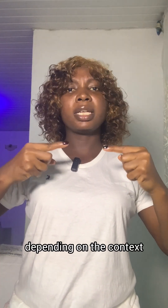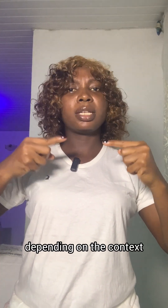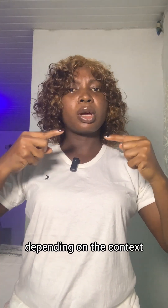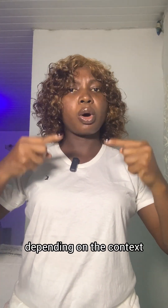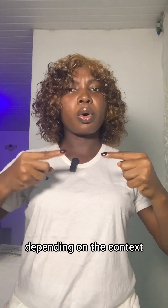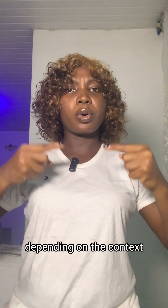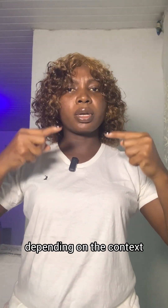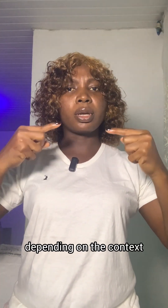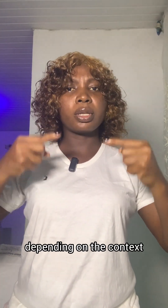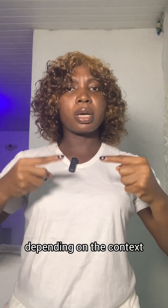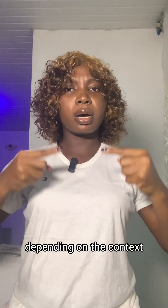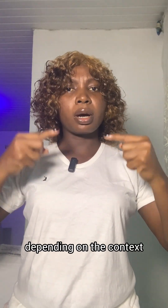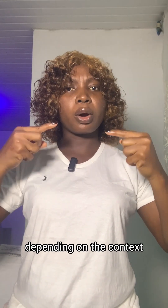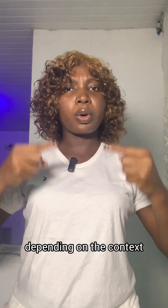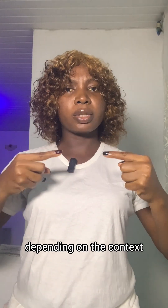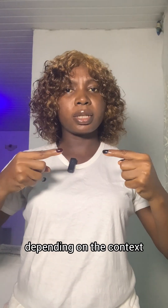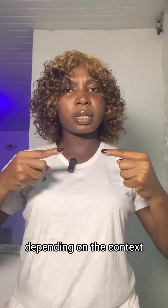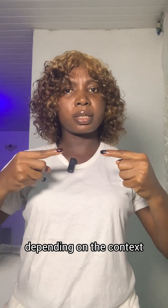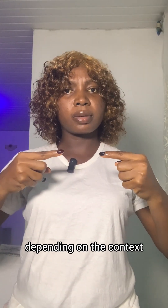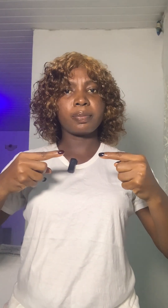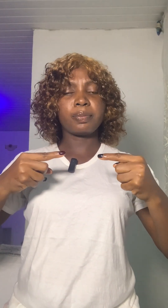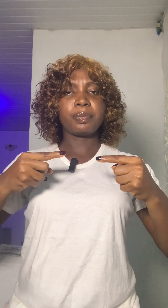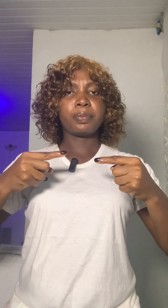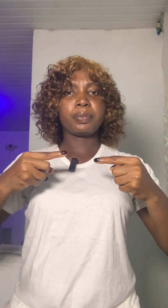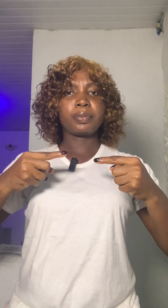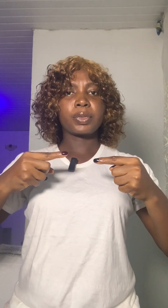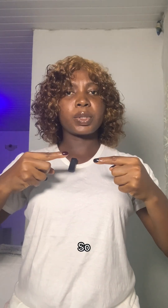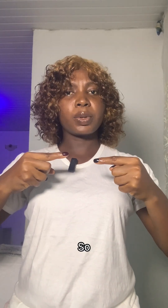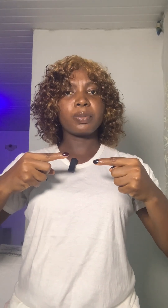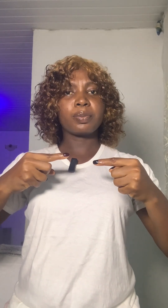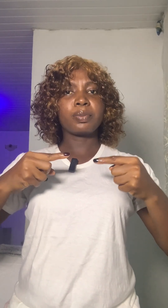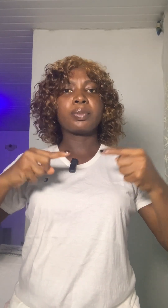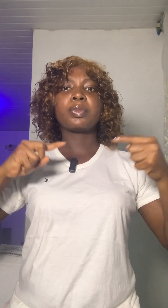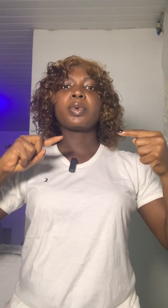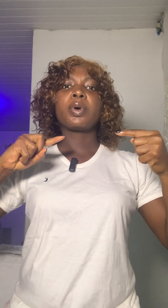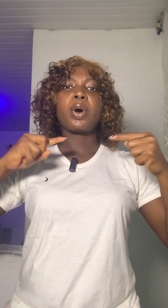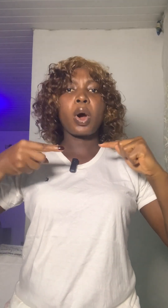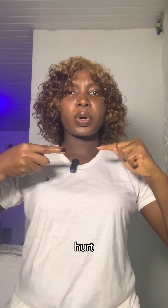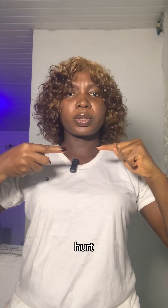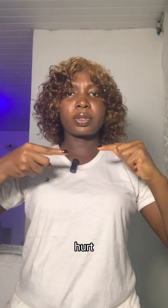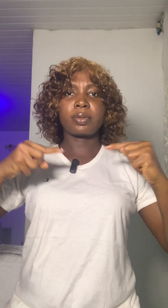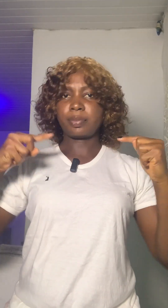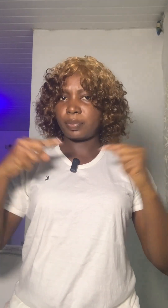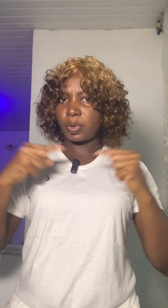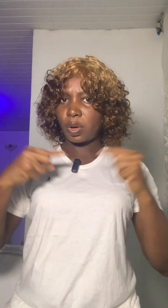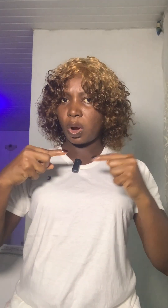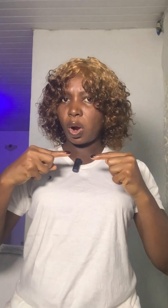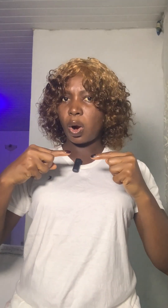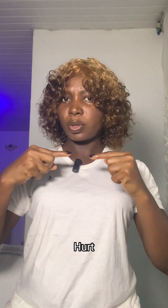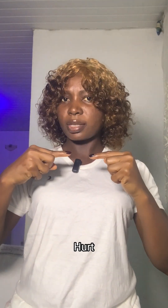depending on the context. So, hurt, hurt.